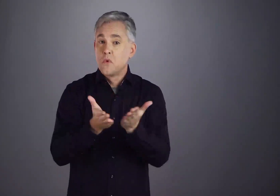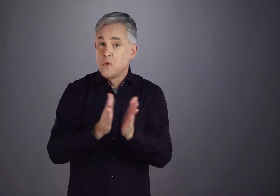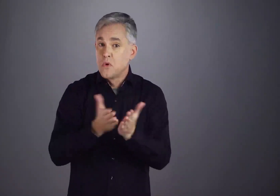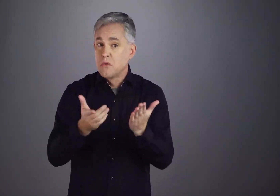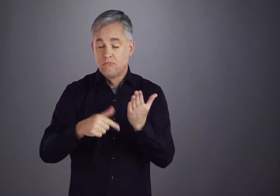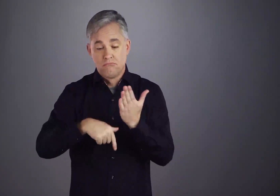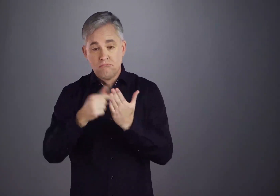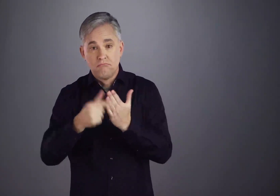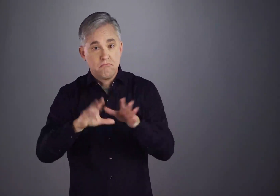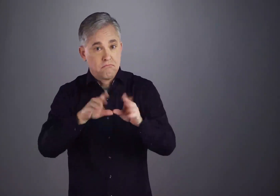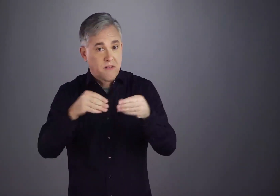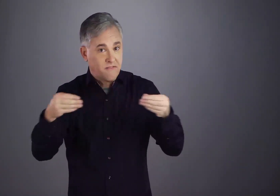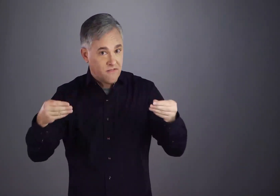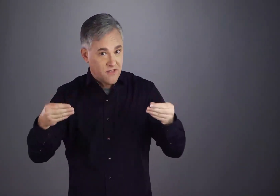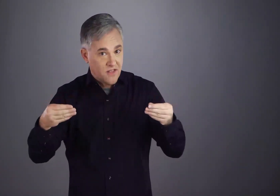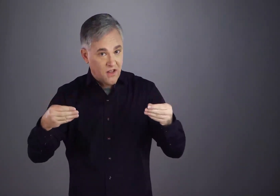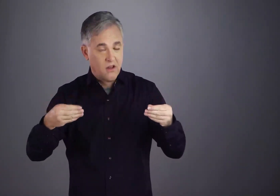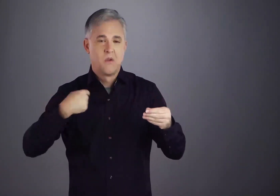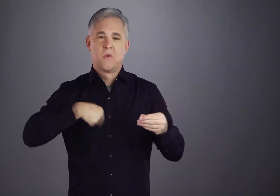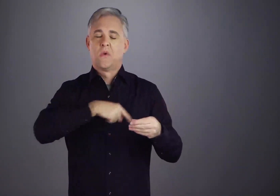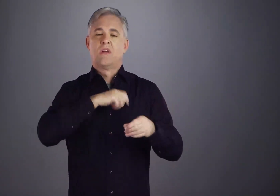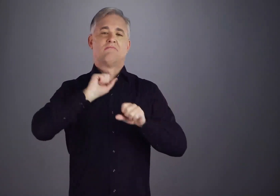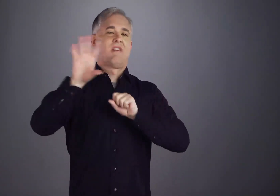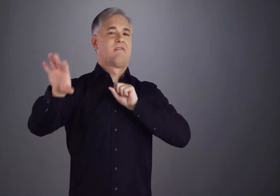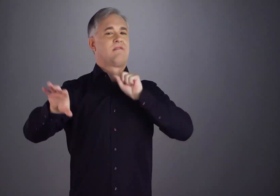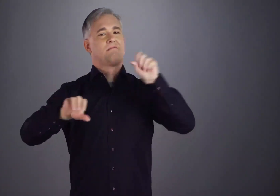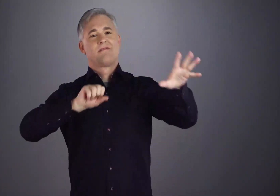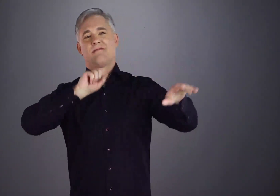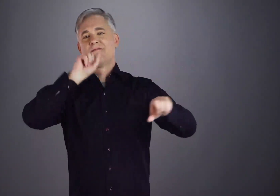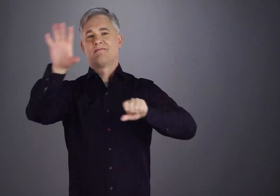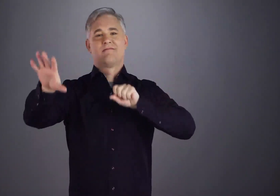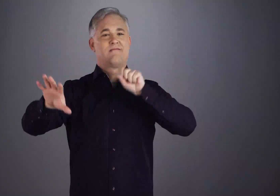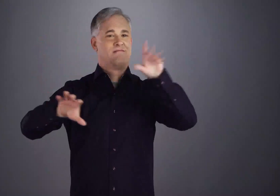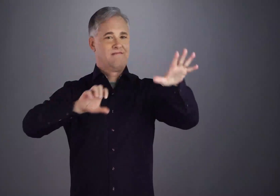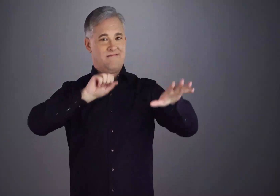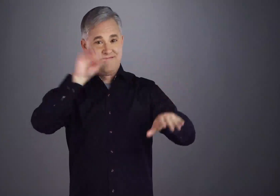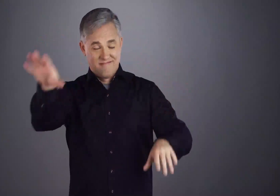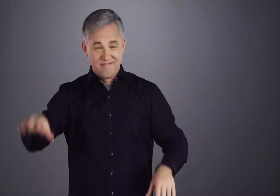Businessmen traveling out of existing groups were referred to these prospective newcomers.